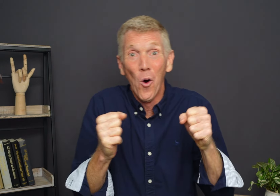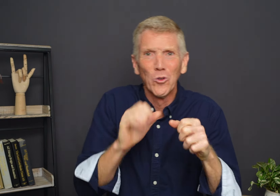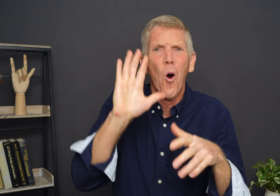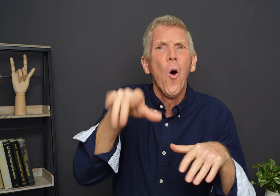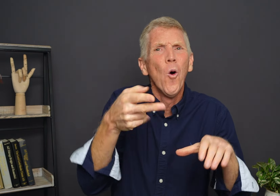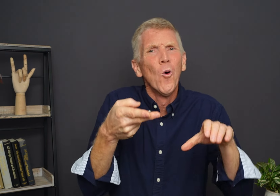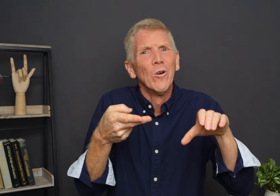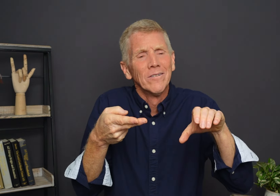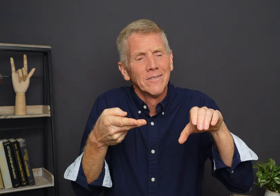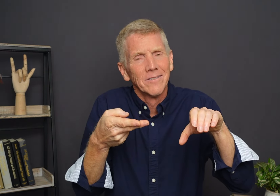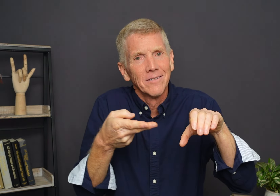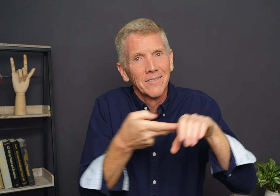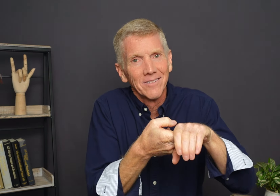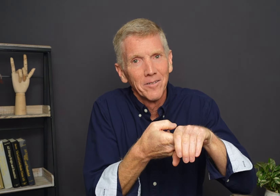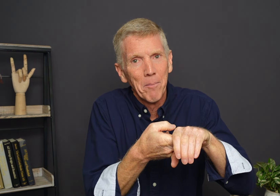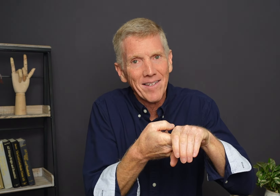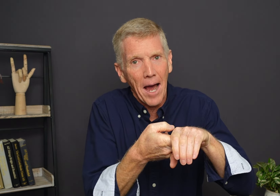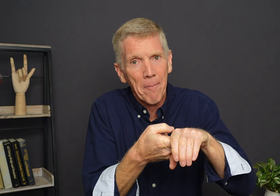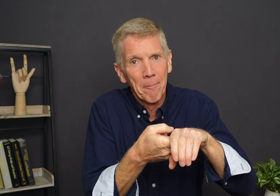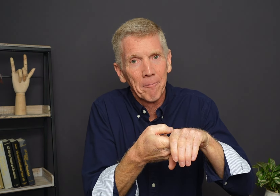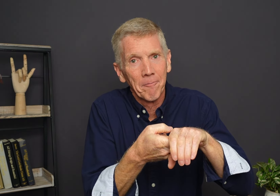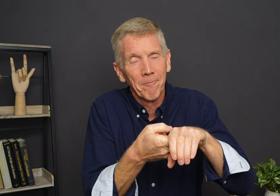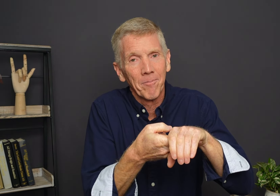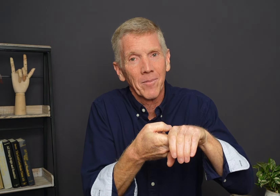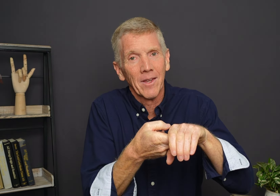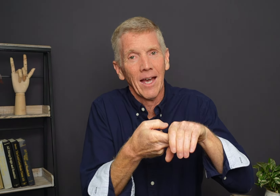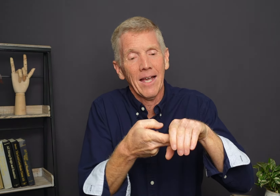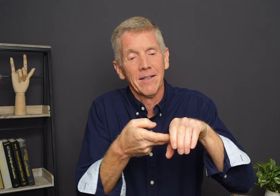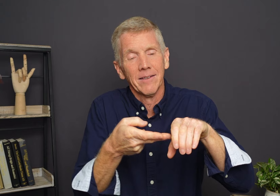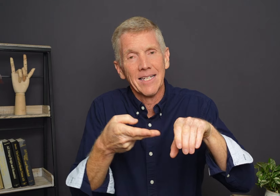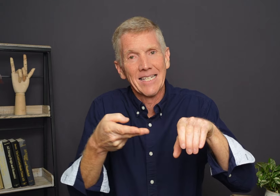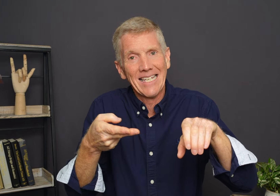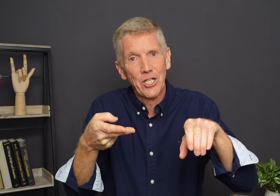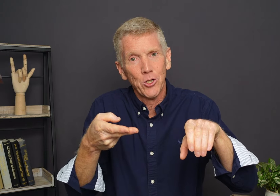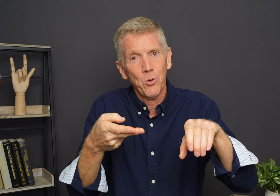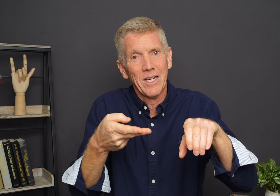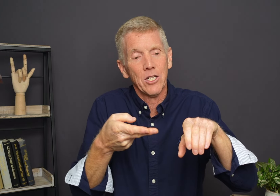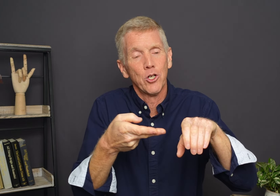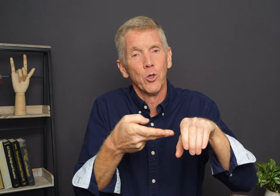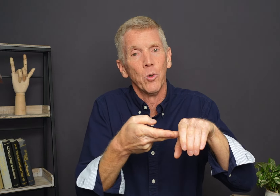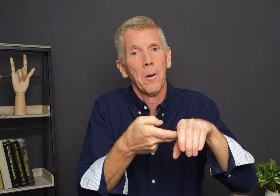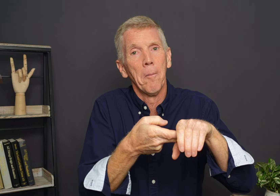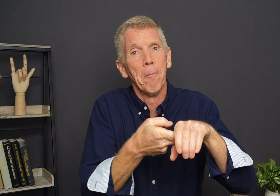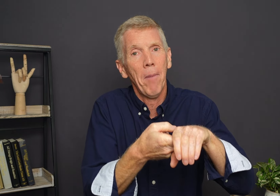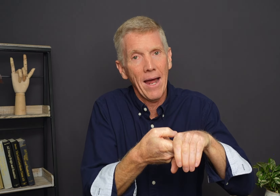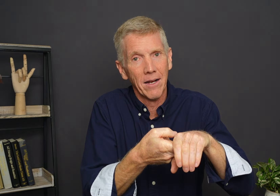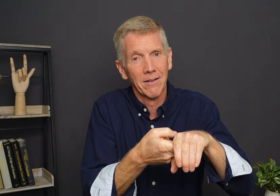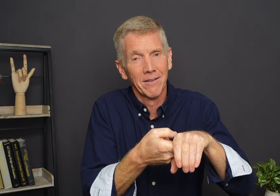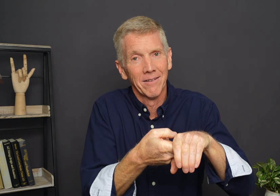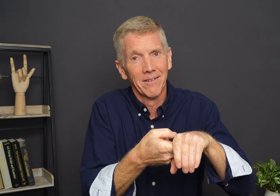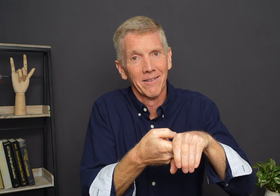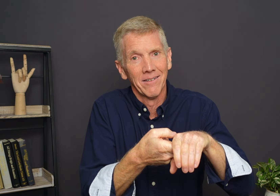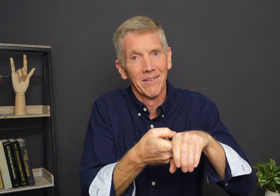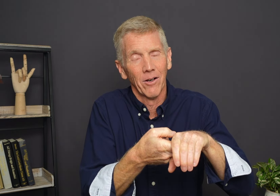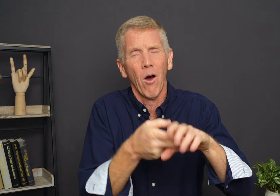cold. Oh, bedtime. Okay, let's get you into bed. Okay,